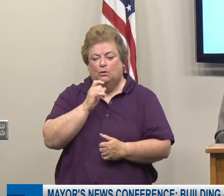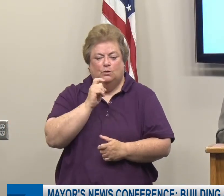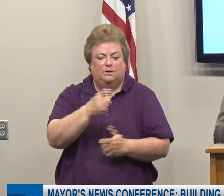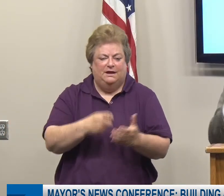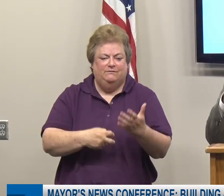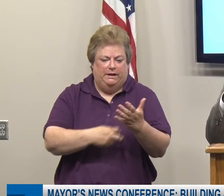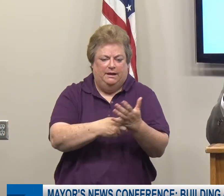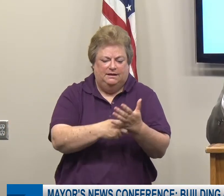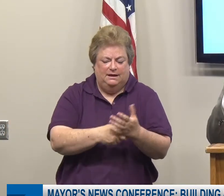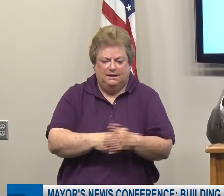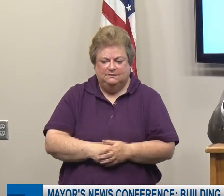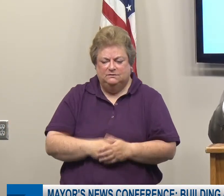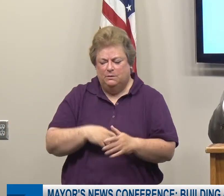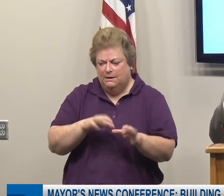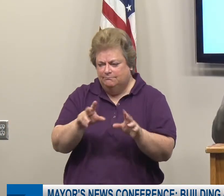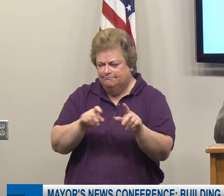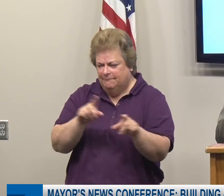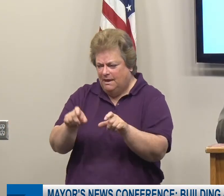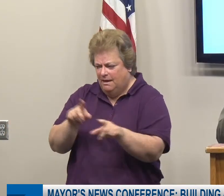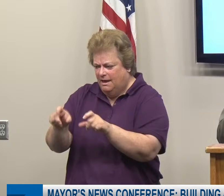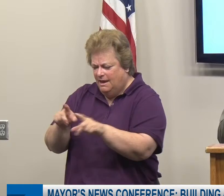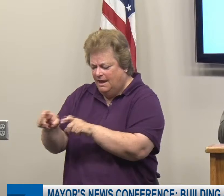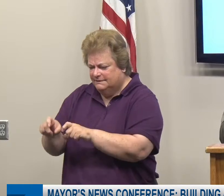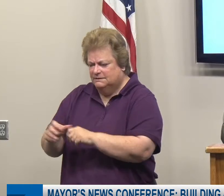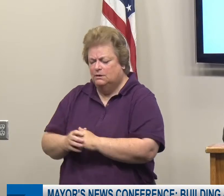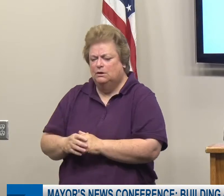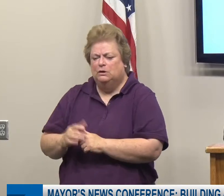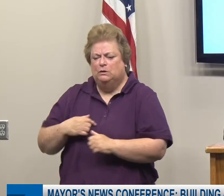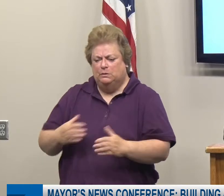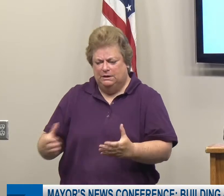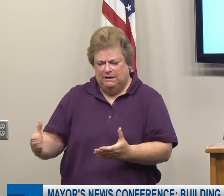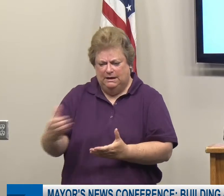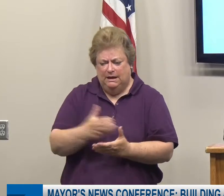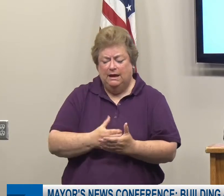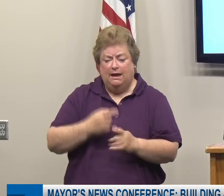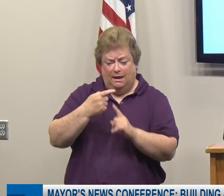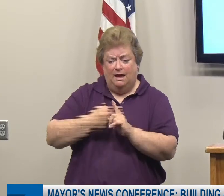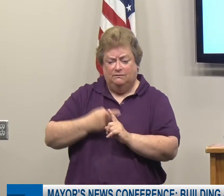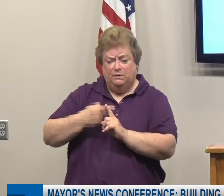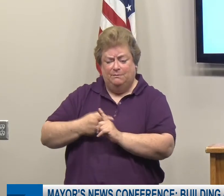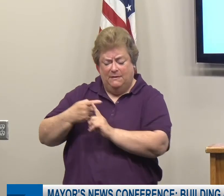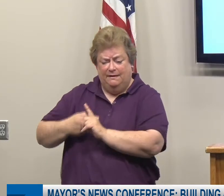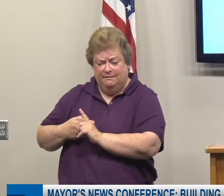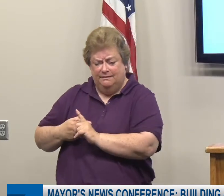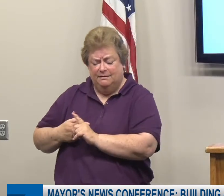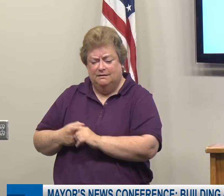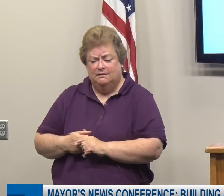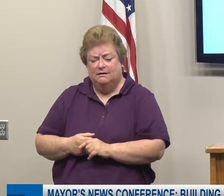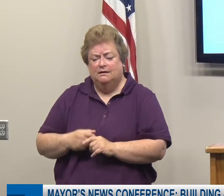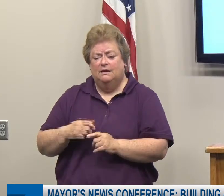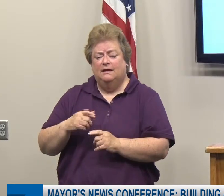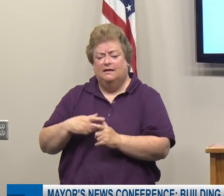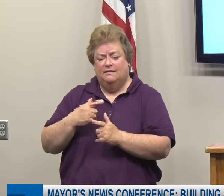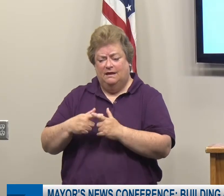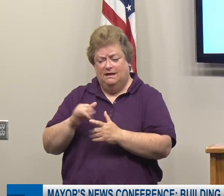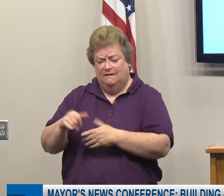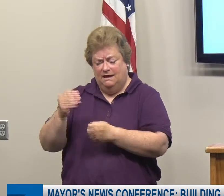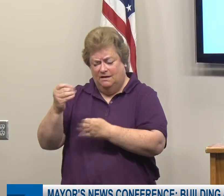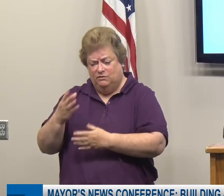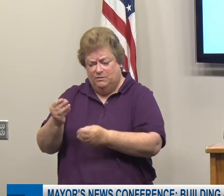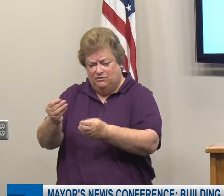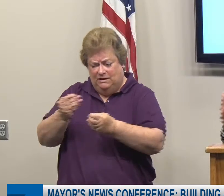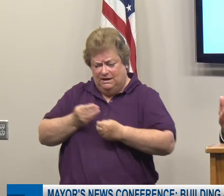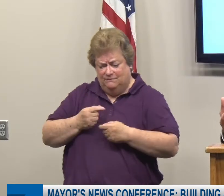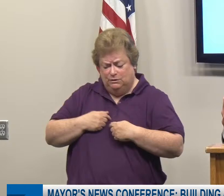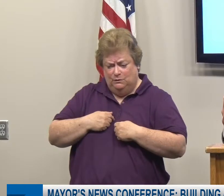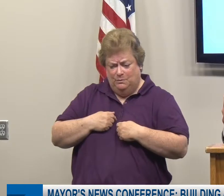audits are compiled on a monthly basis. That information is provided back to me